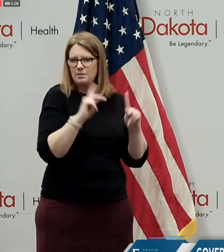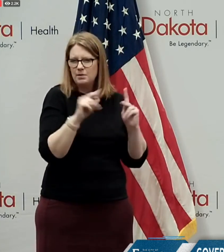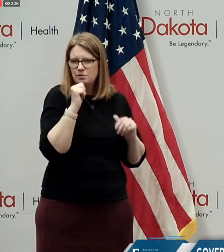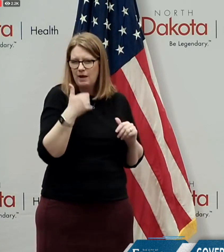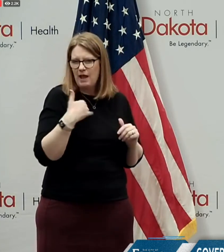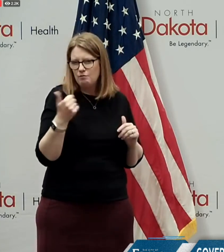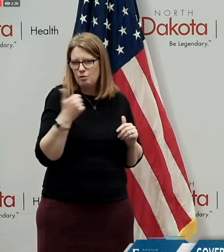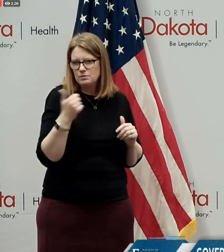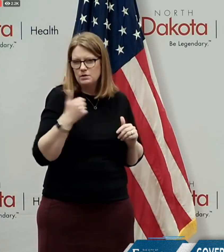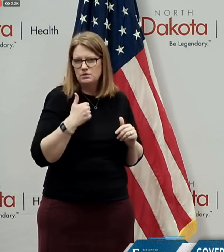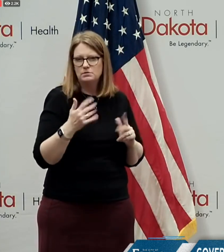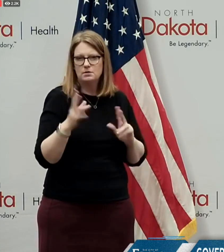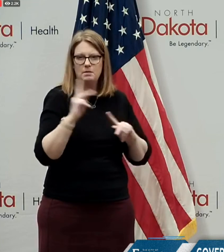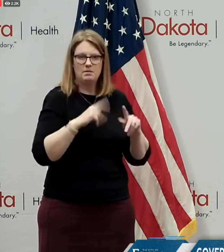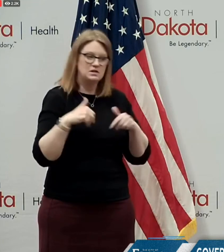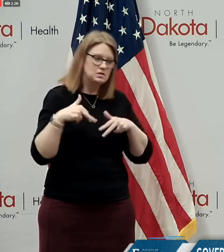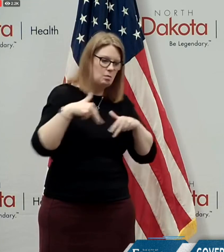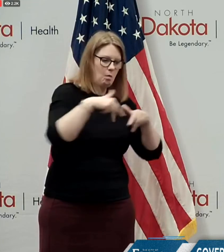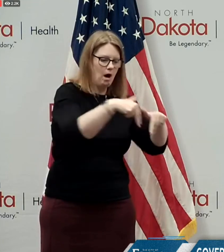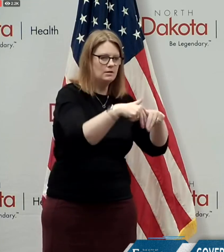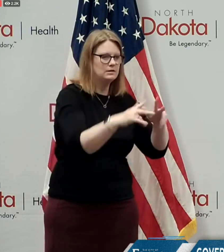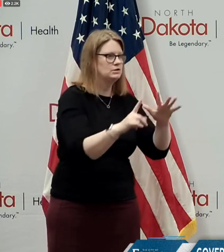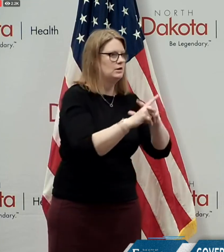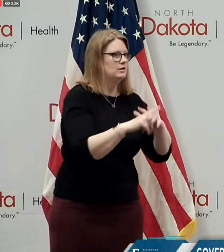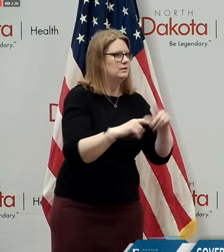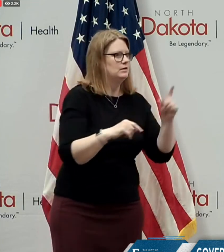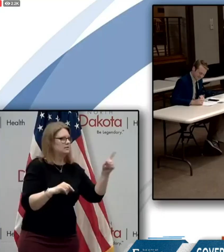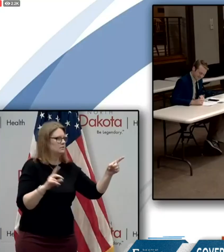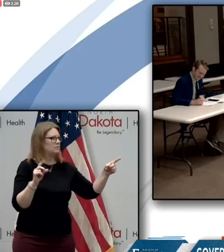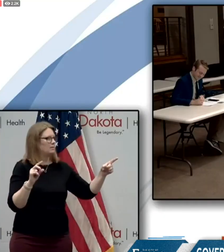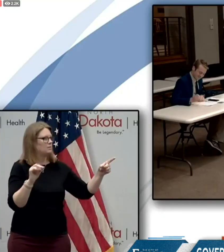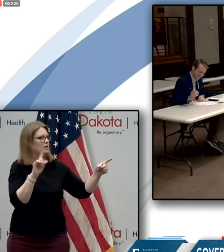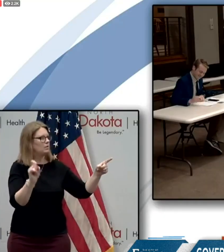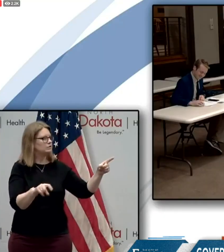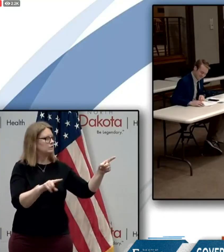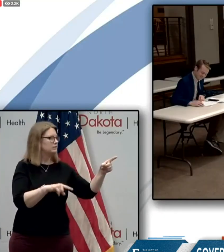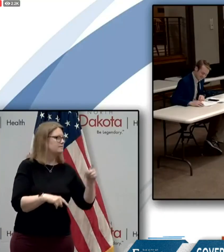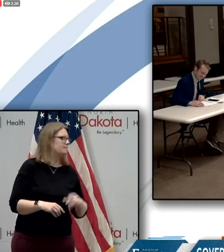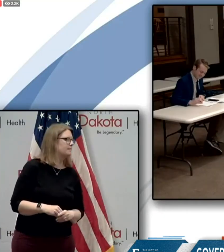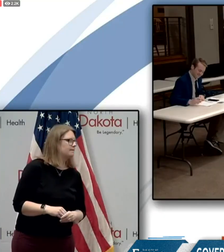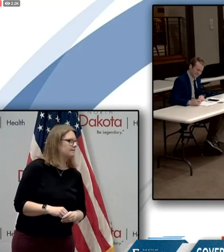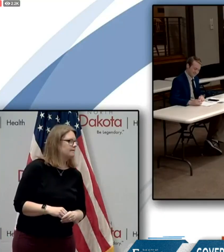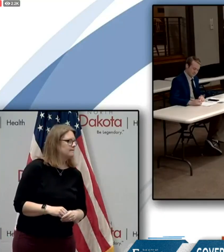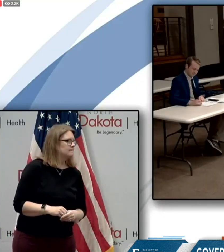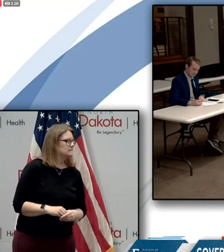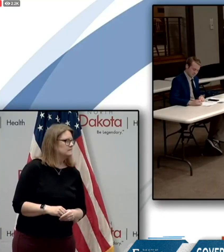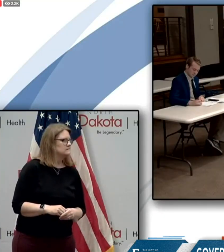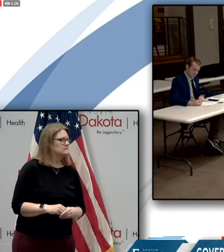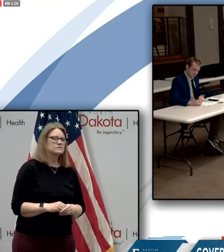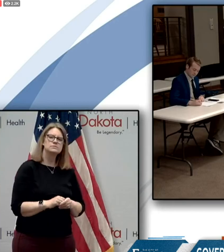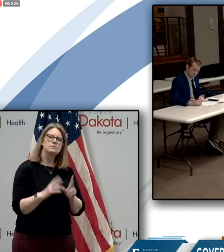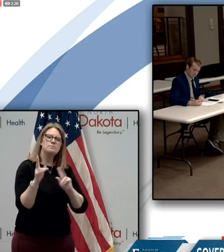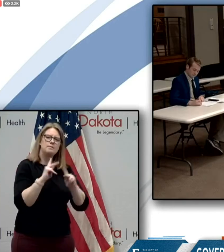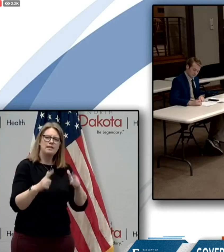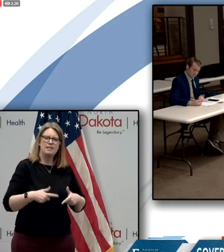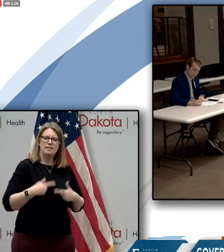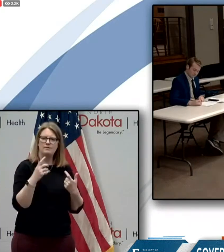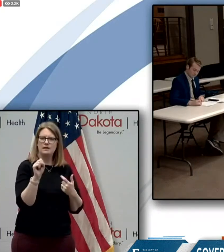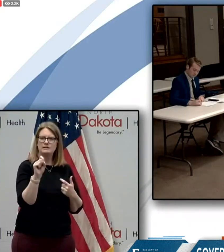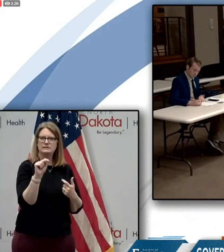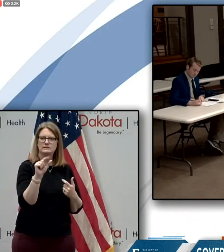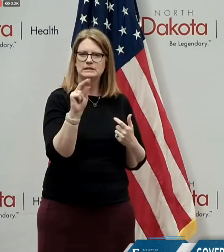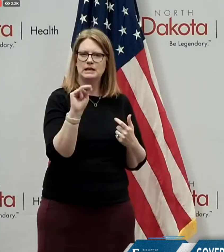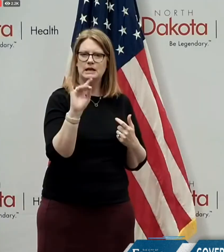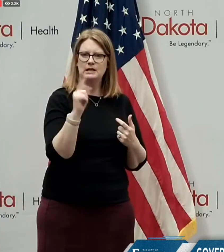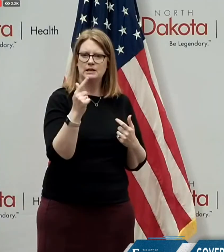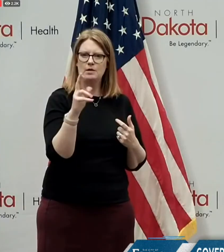transportation. Yep. I've got one more question for you real quick. How many residents are there on Standing Rock? Roughly